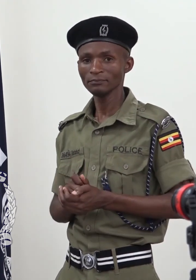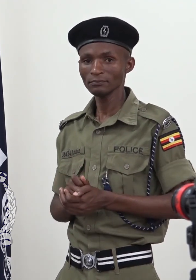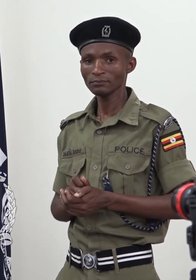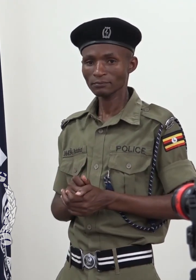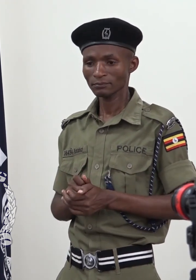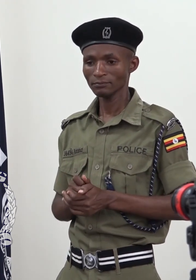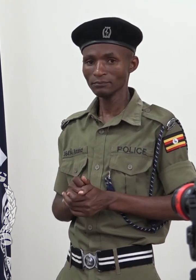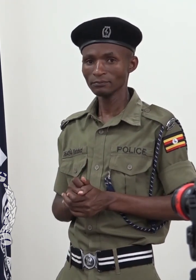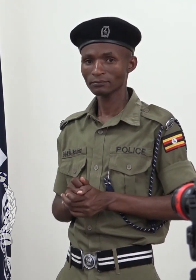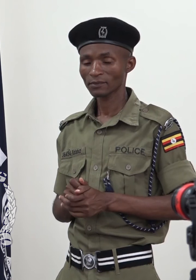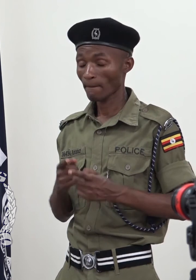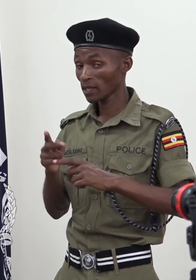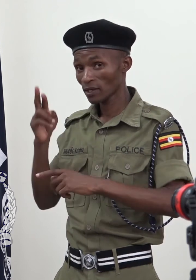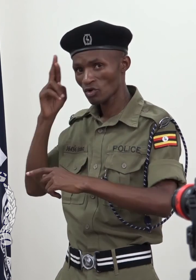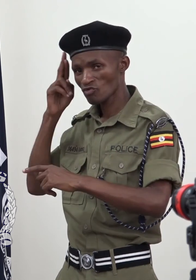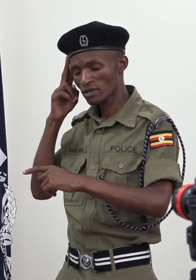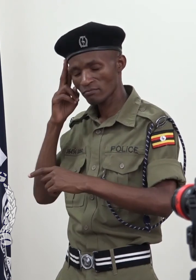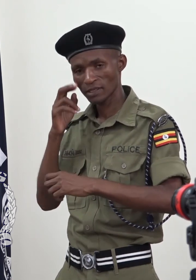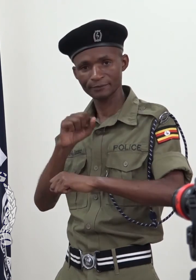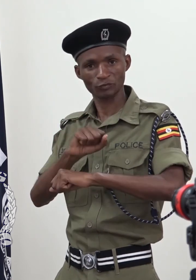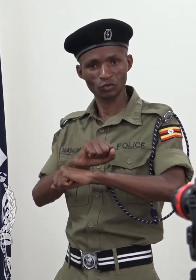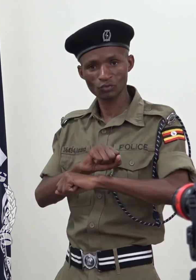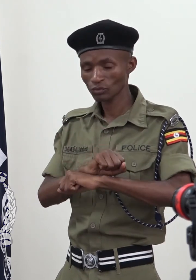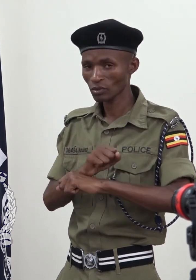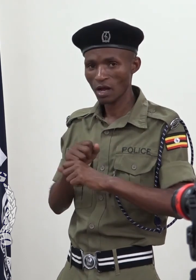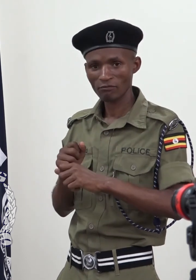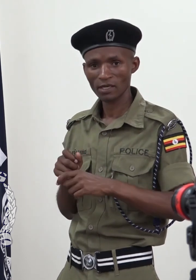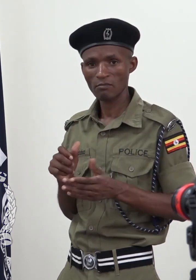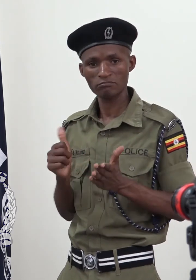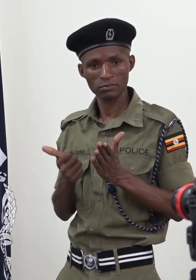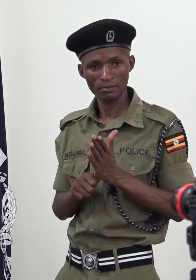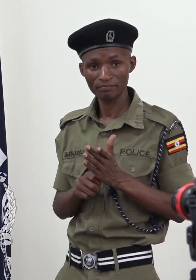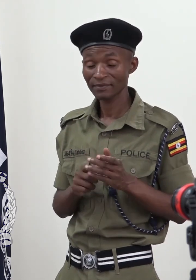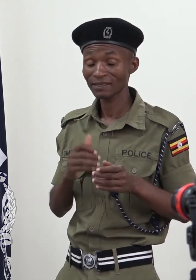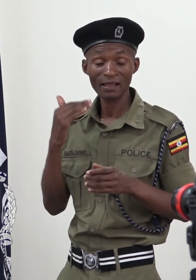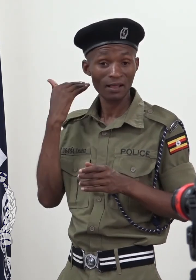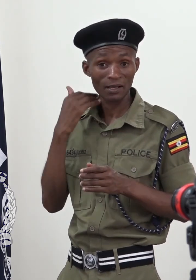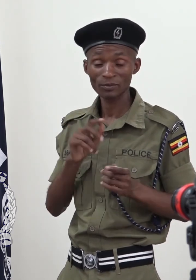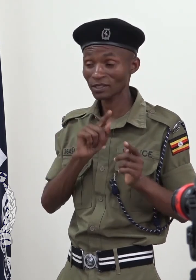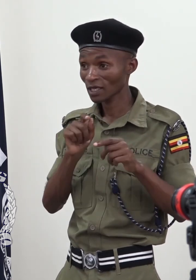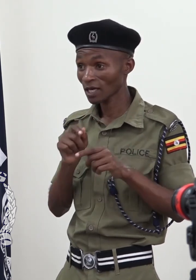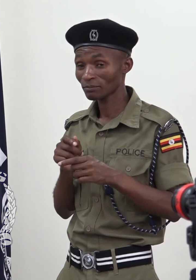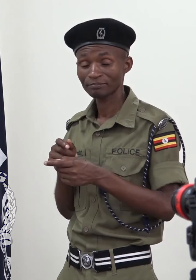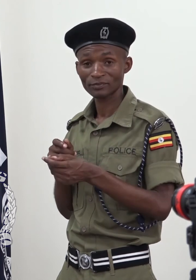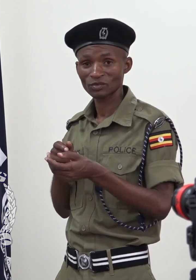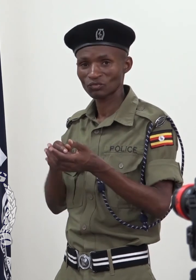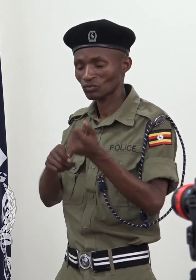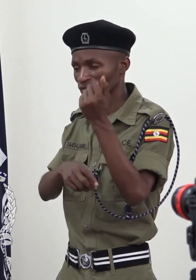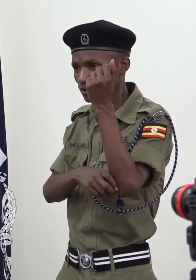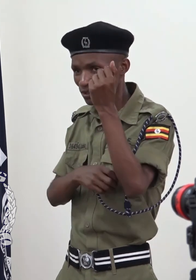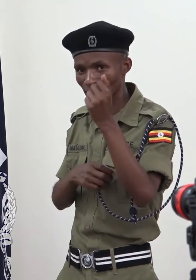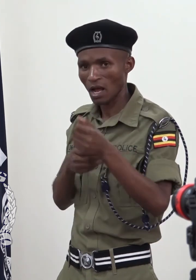people who are armed with pangas. Some of them could even have guns. So you find